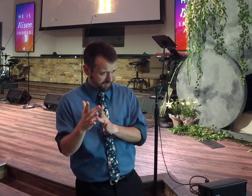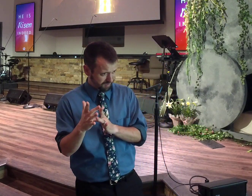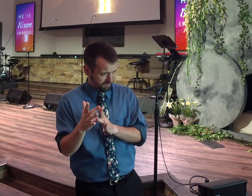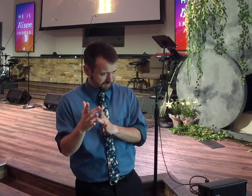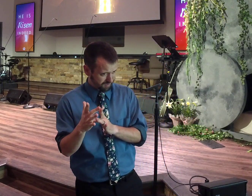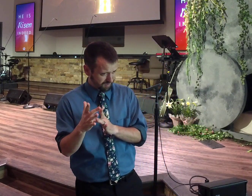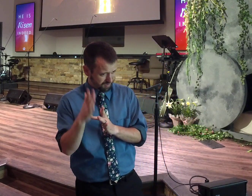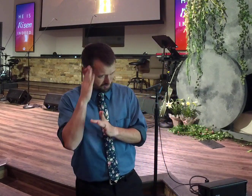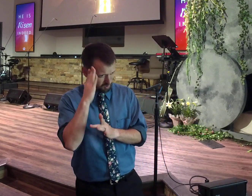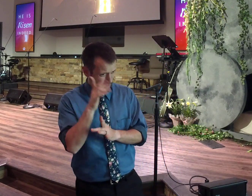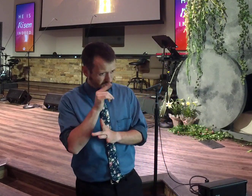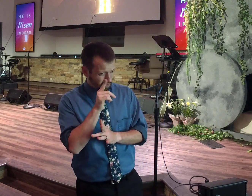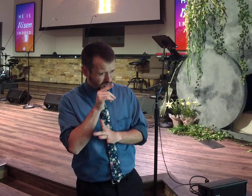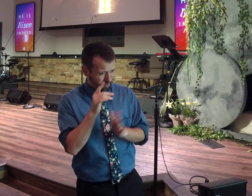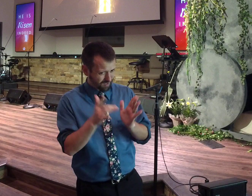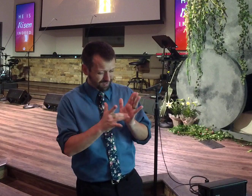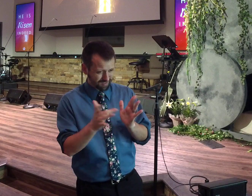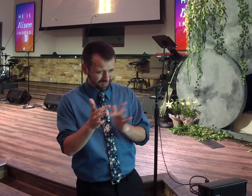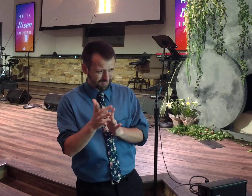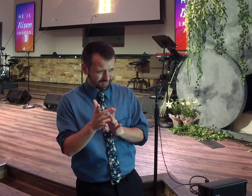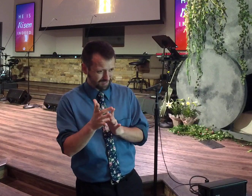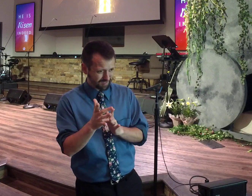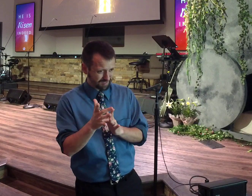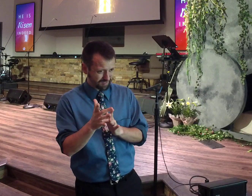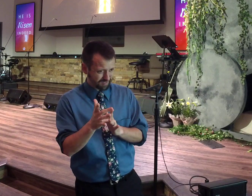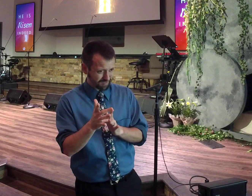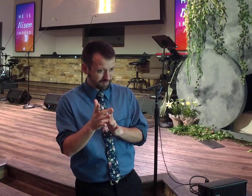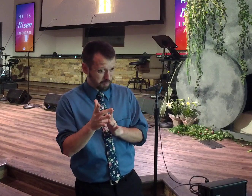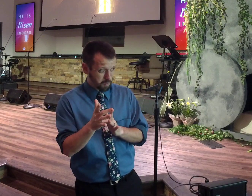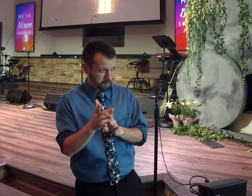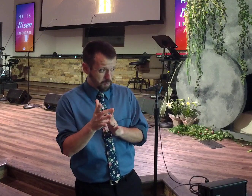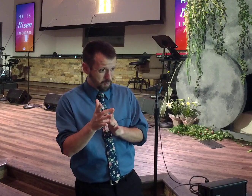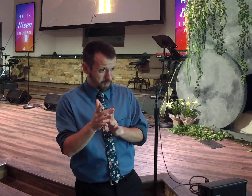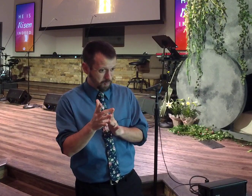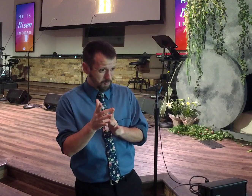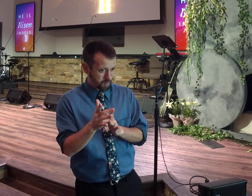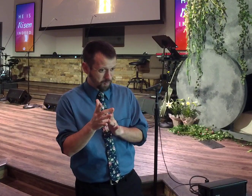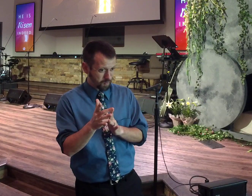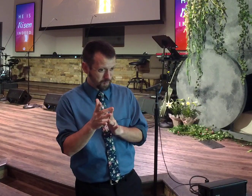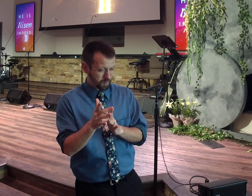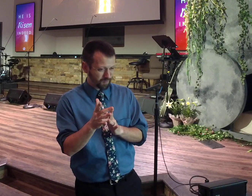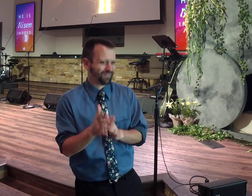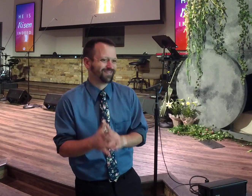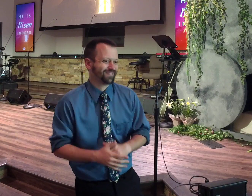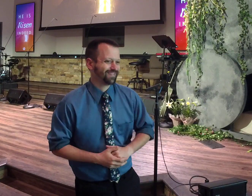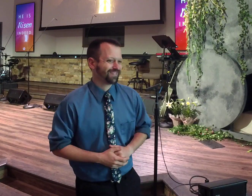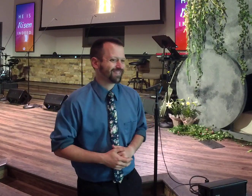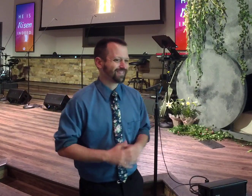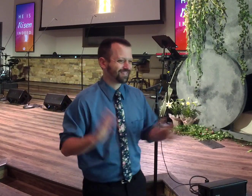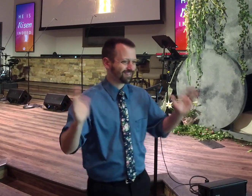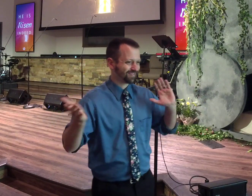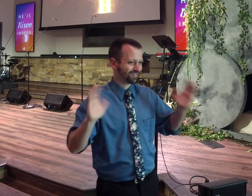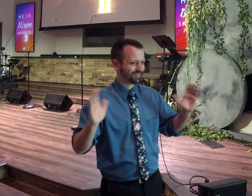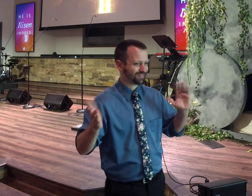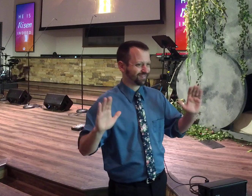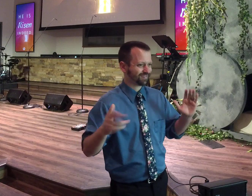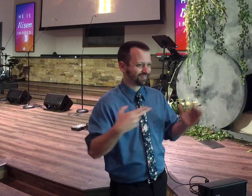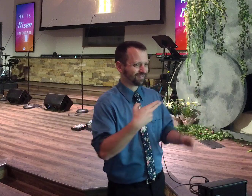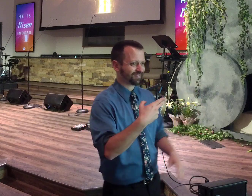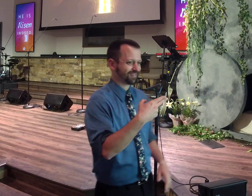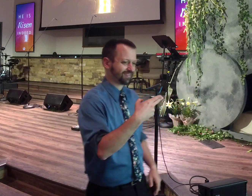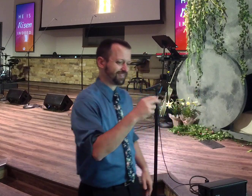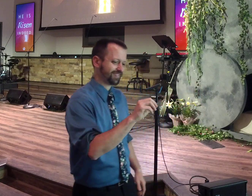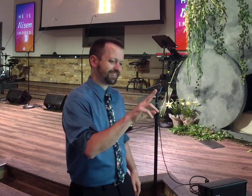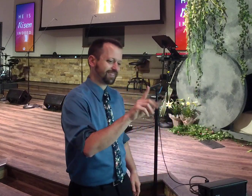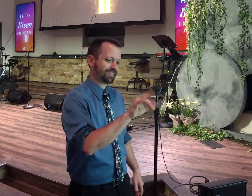Okay. Does that name sound familiar? When you compare Harry Houdini to Jesus Christ, again, Jesus